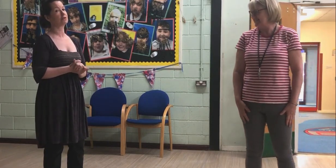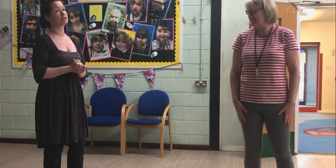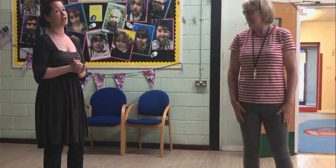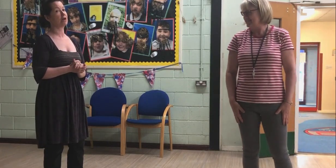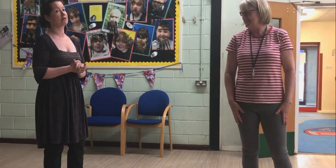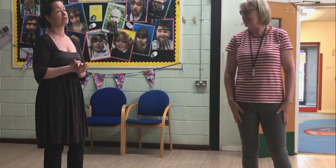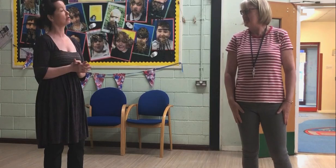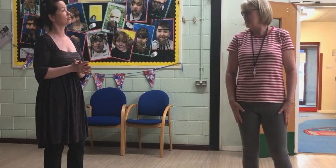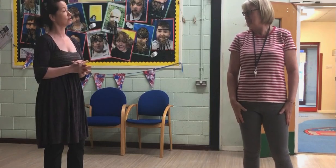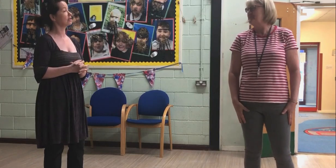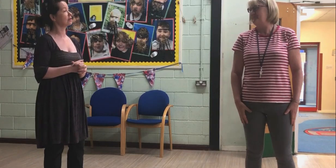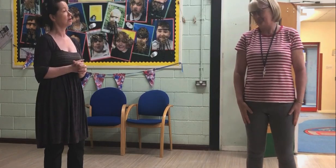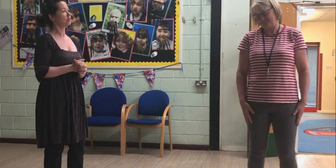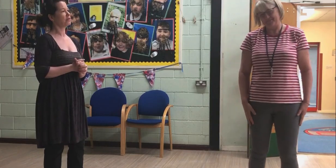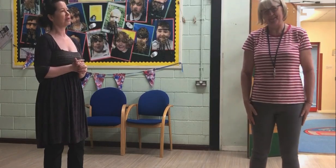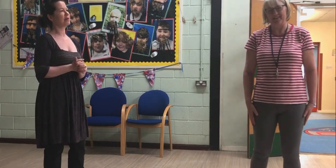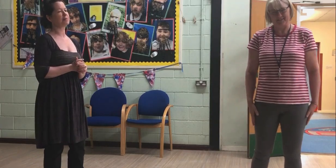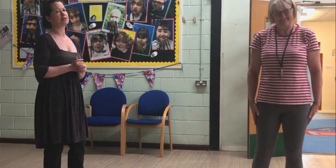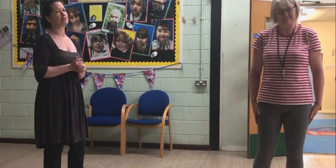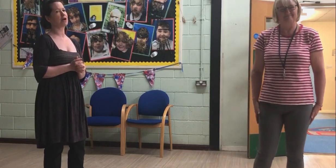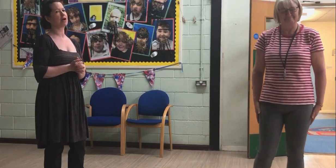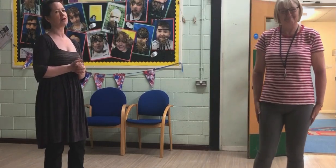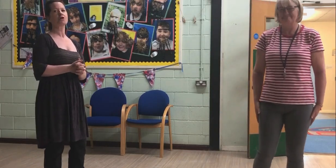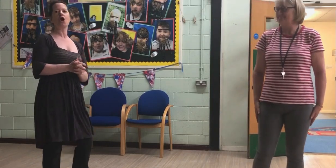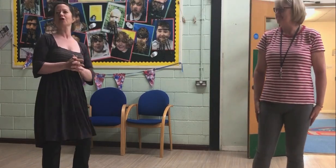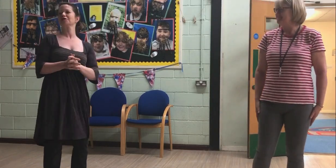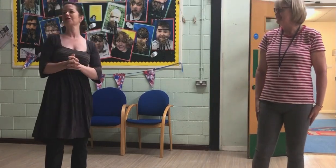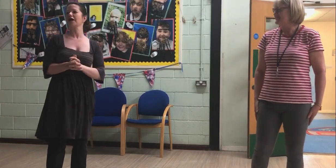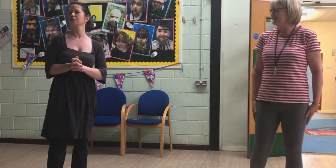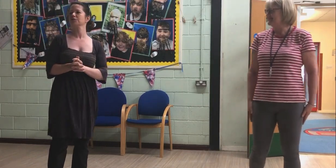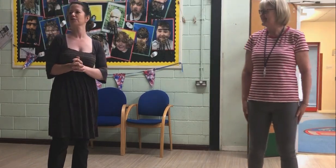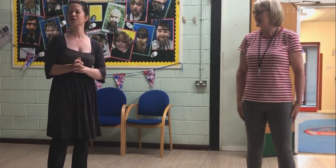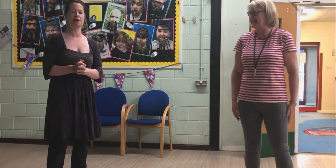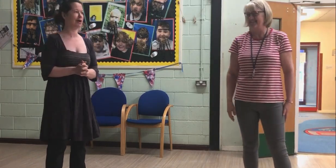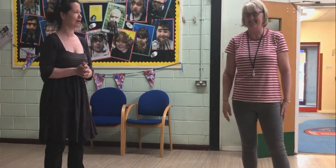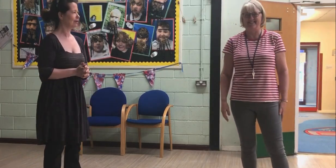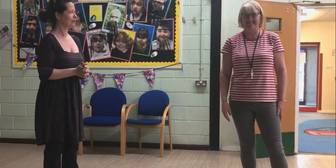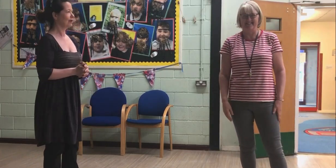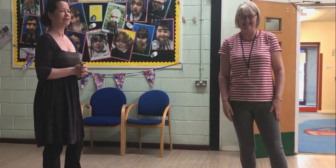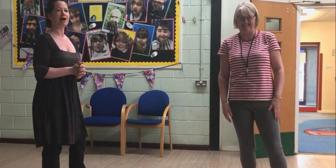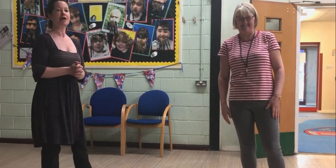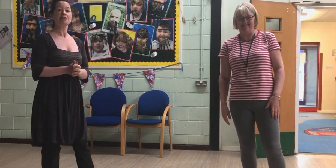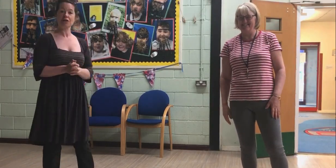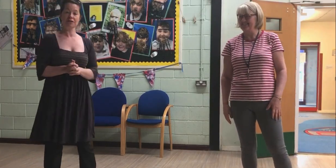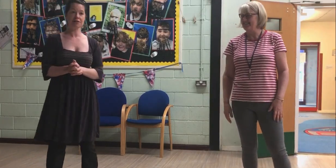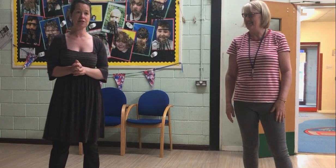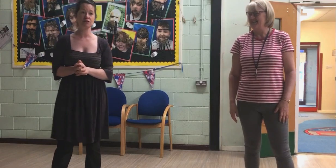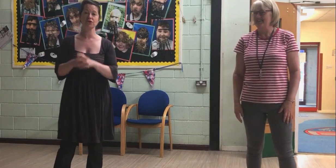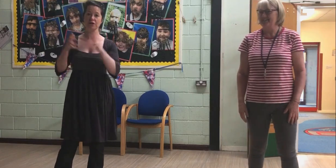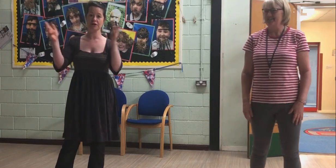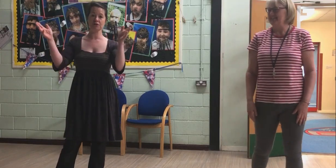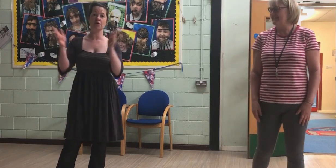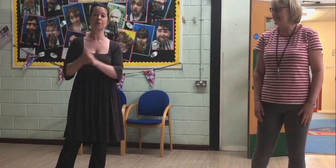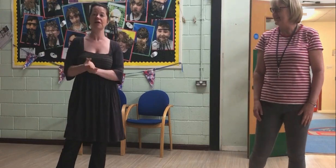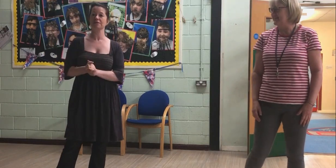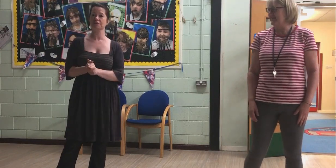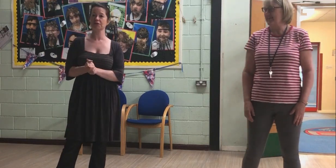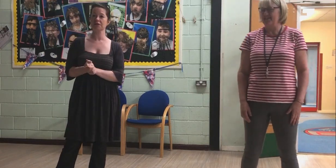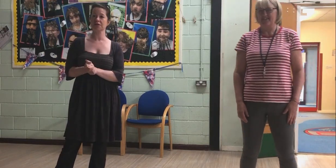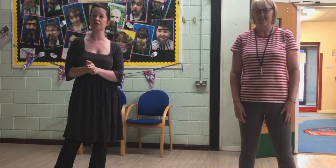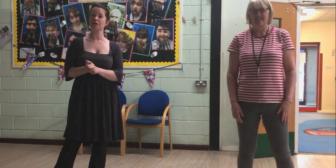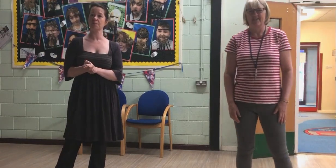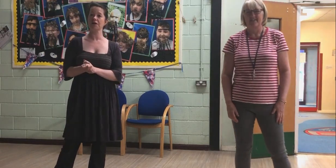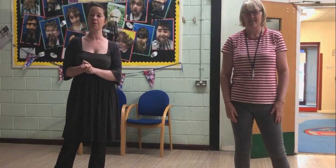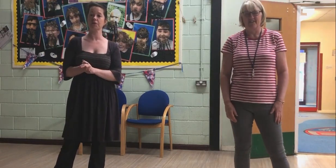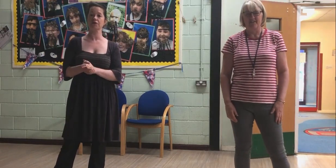video that you can all share and join in. We're thinking maybe something like colleges out for summer. Right, so listen, join us all please in